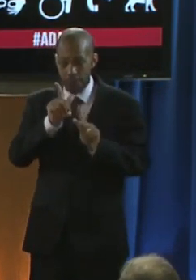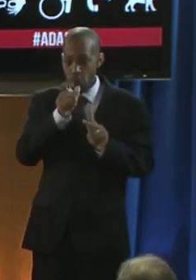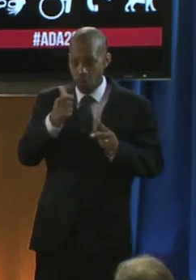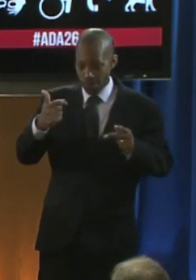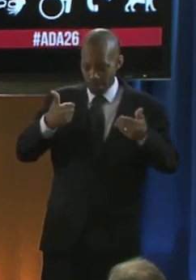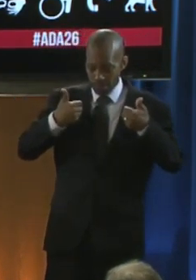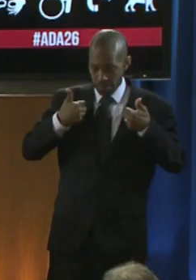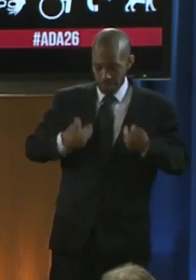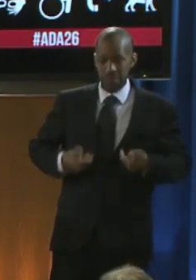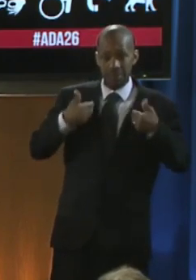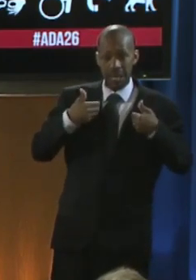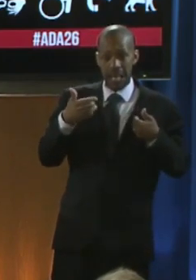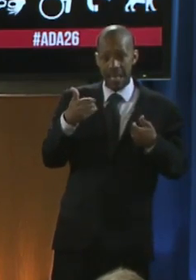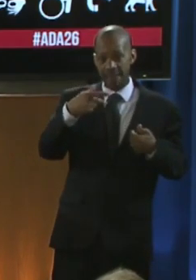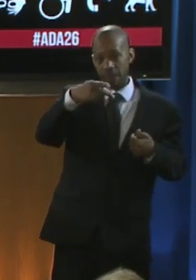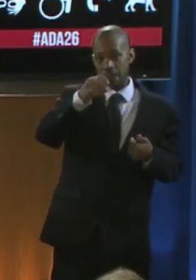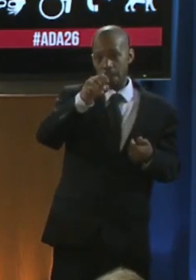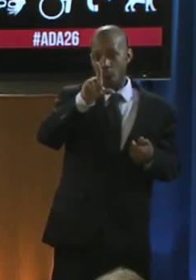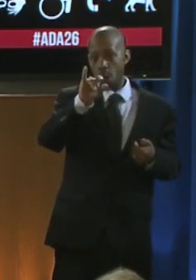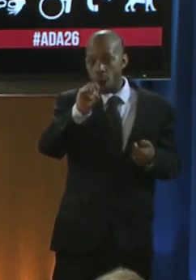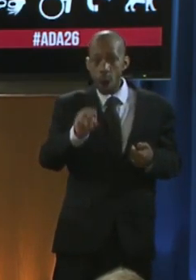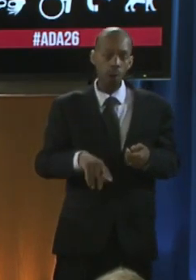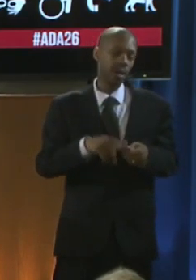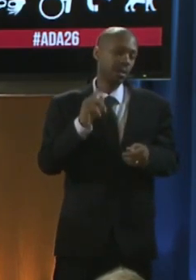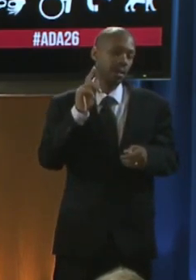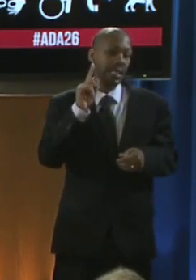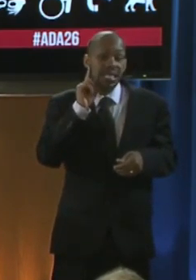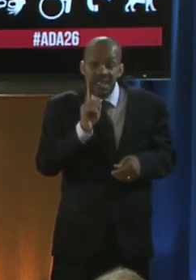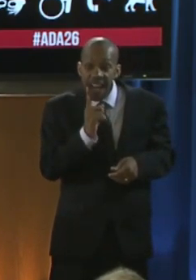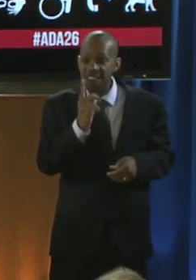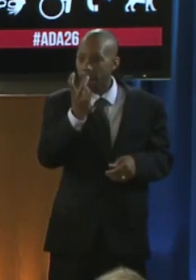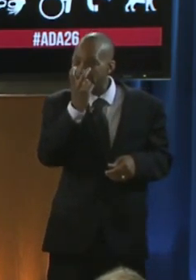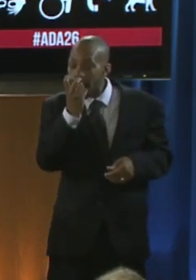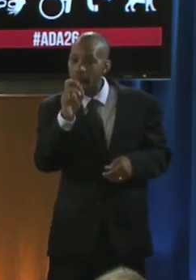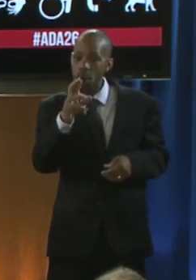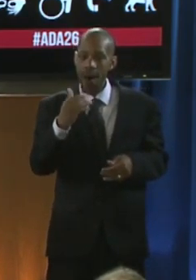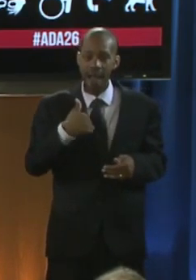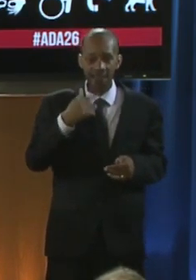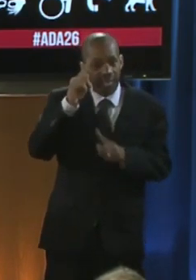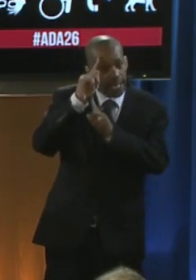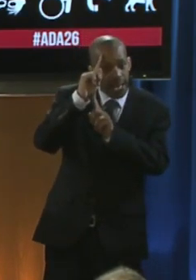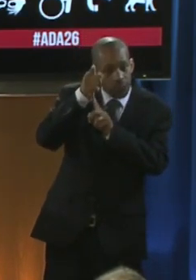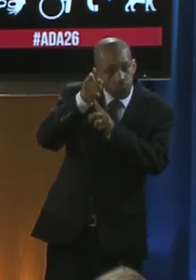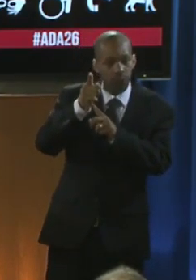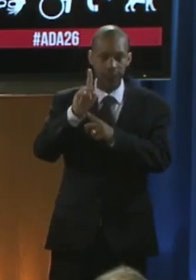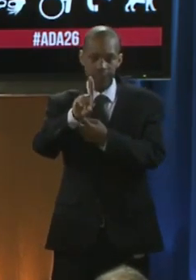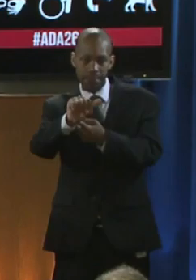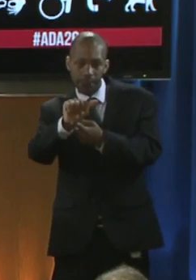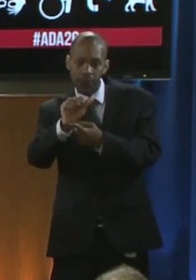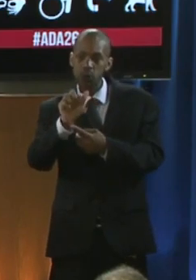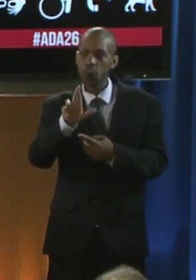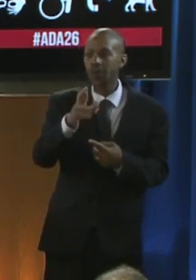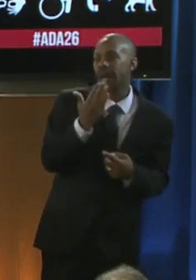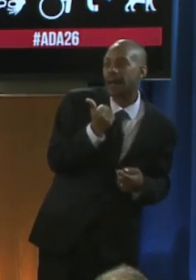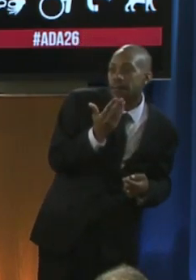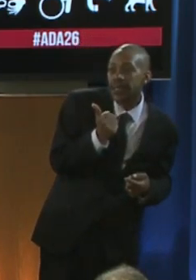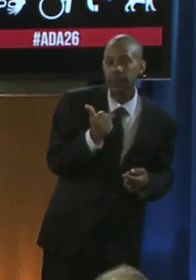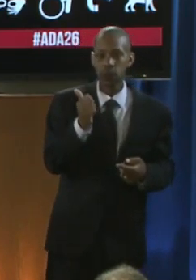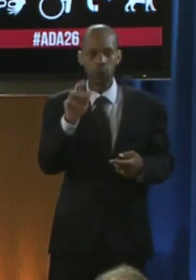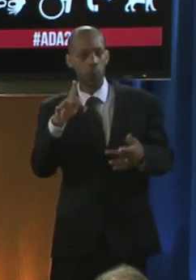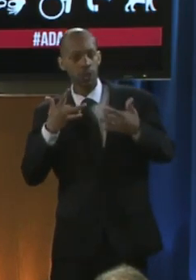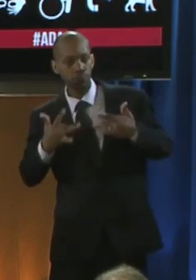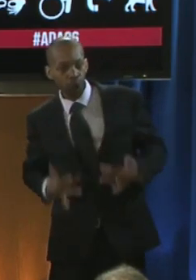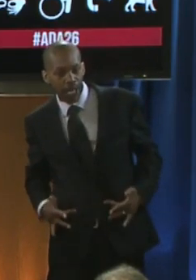polio, those who are deaf or blind, or have an intellectual disability, or diabetes, or